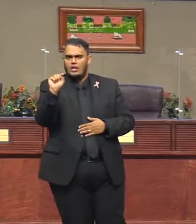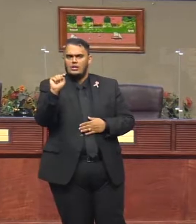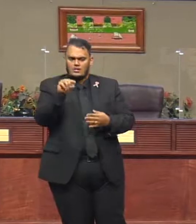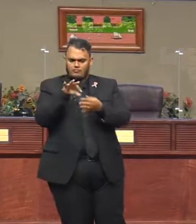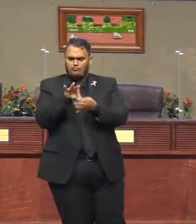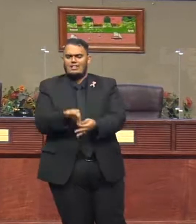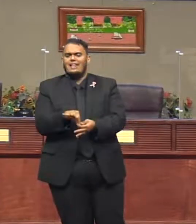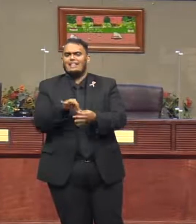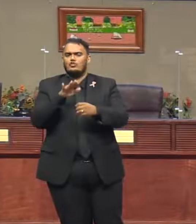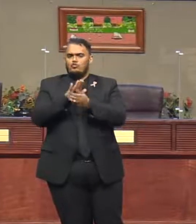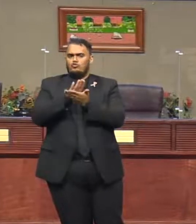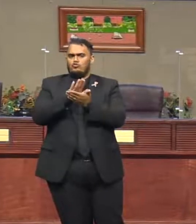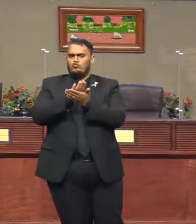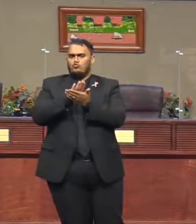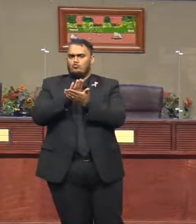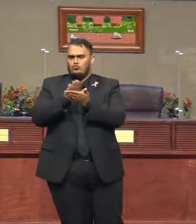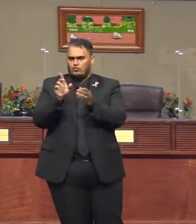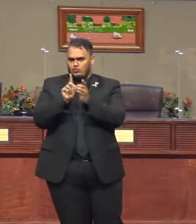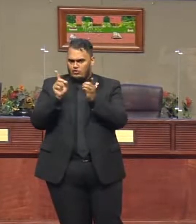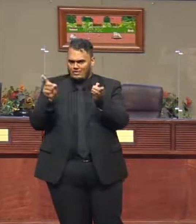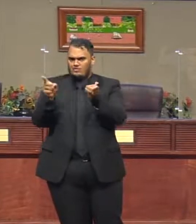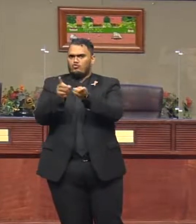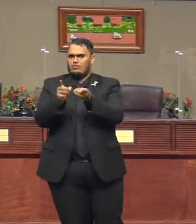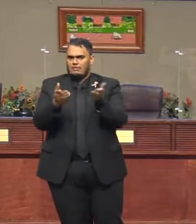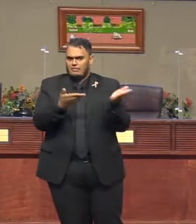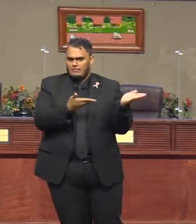schools. And